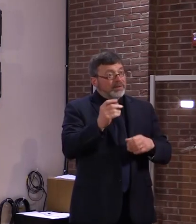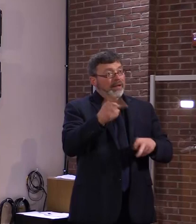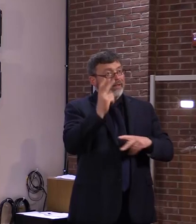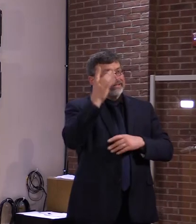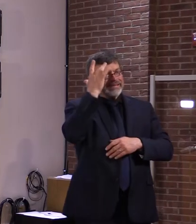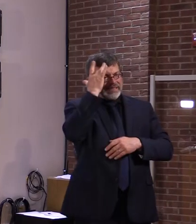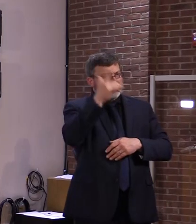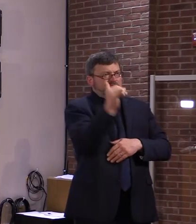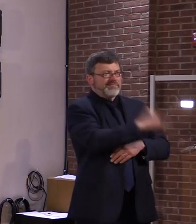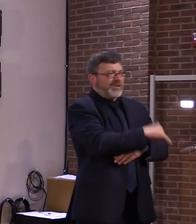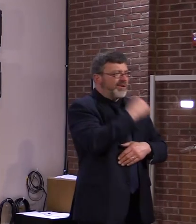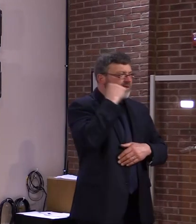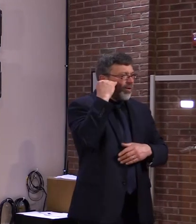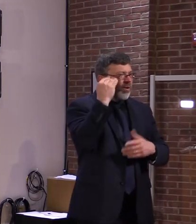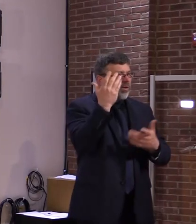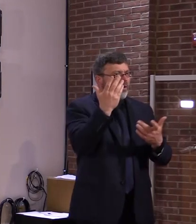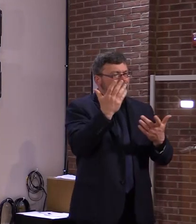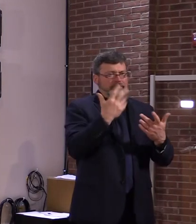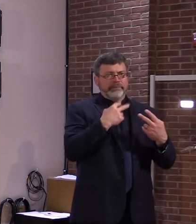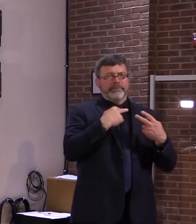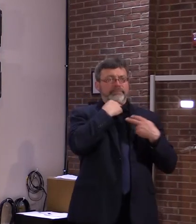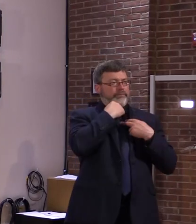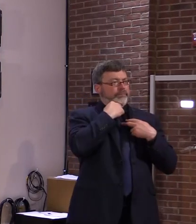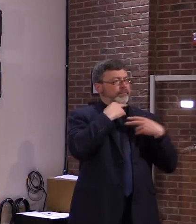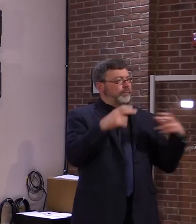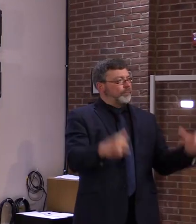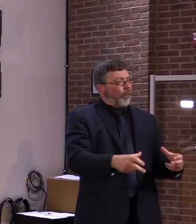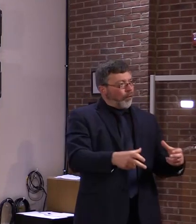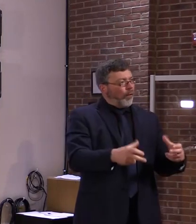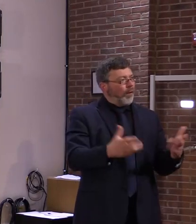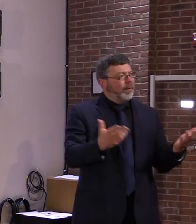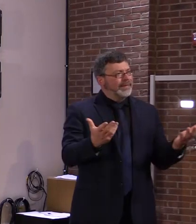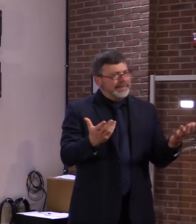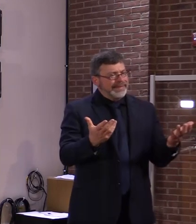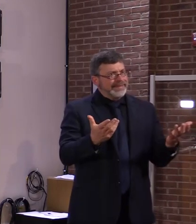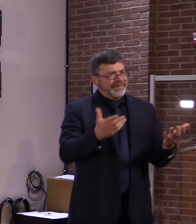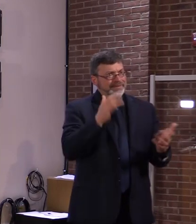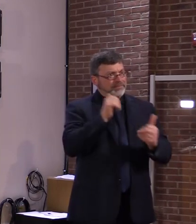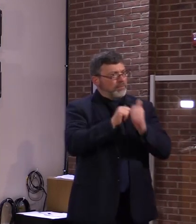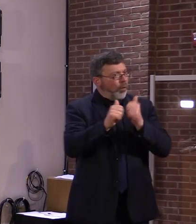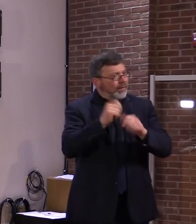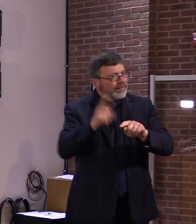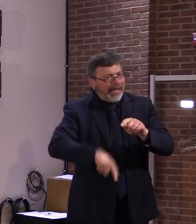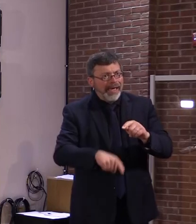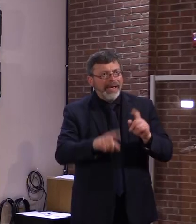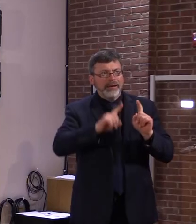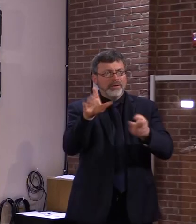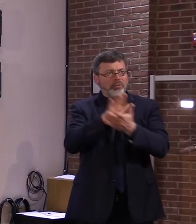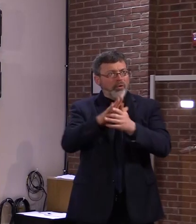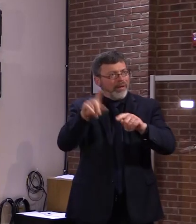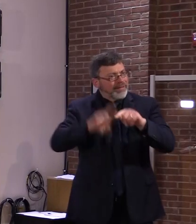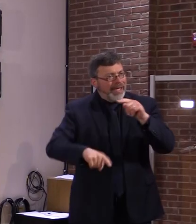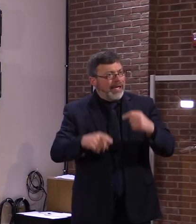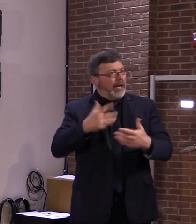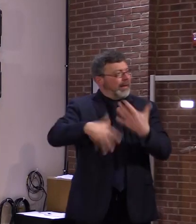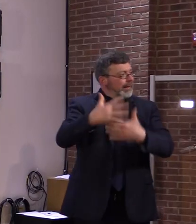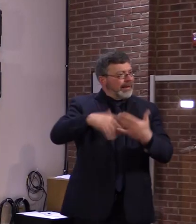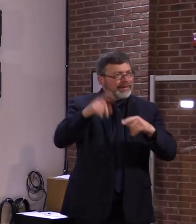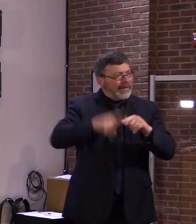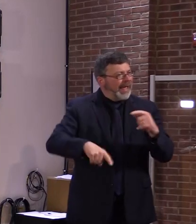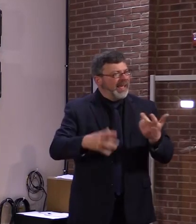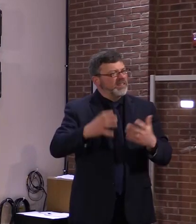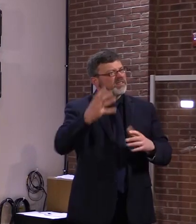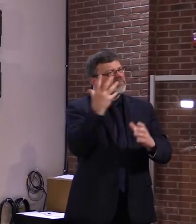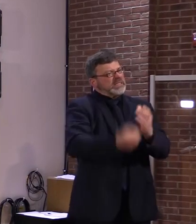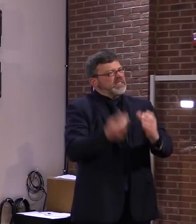camps, vacations, graduations, and more without restrictions or fear. Having the vaccine available to them